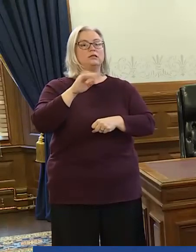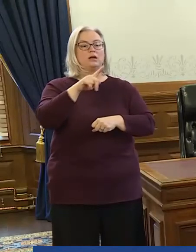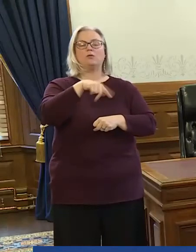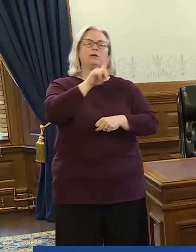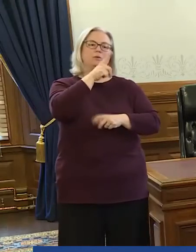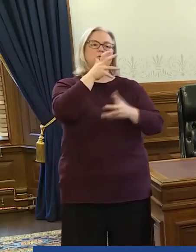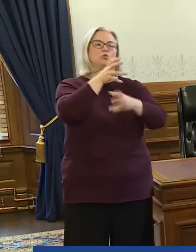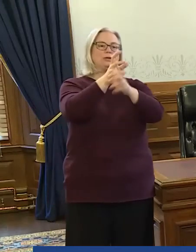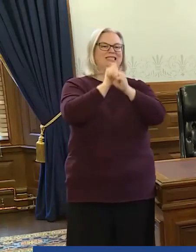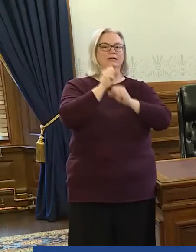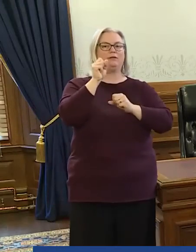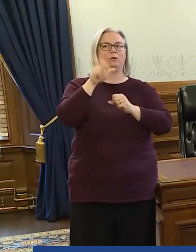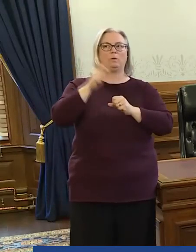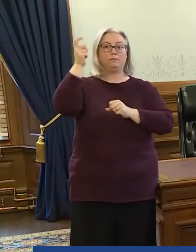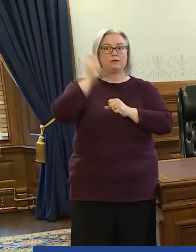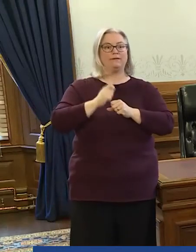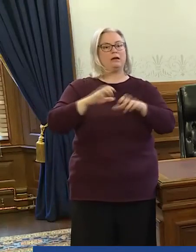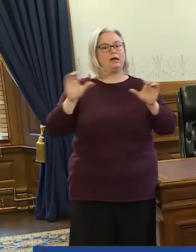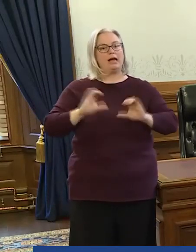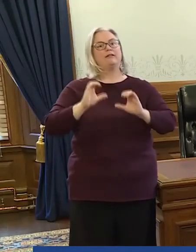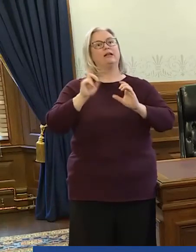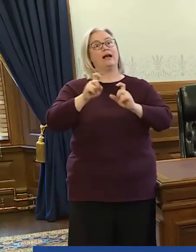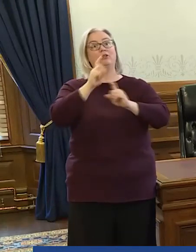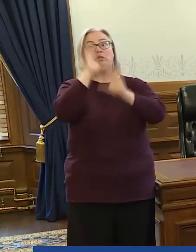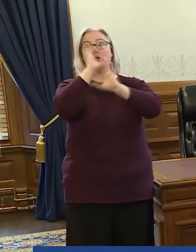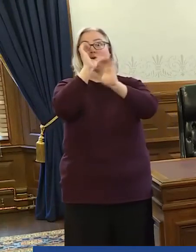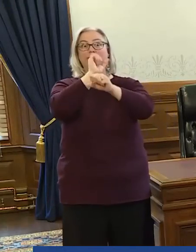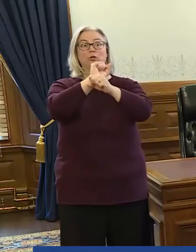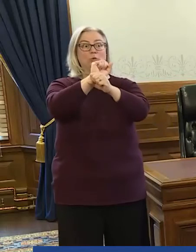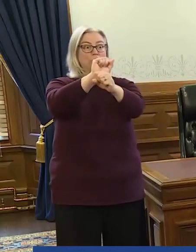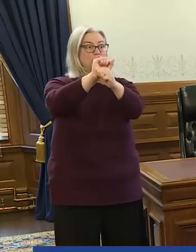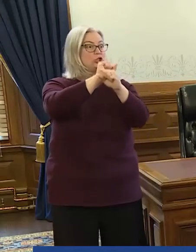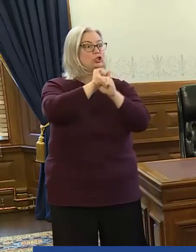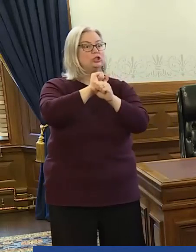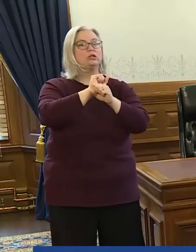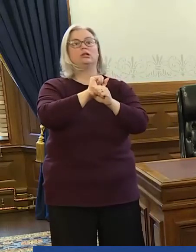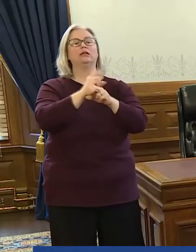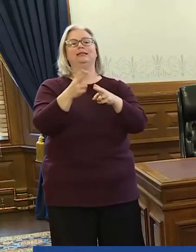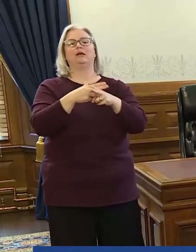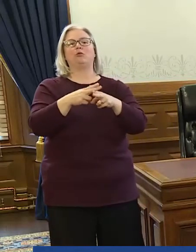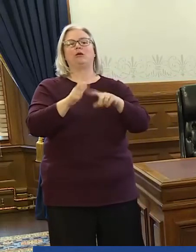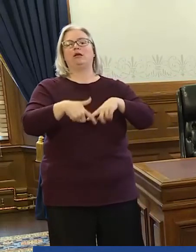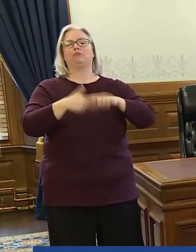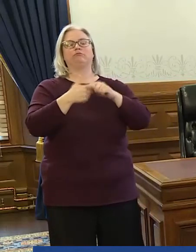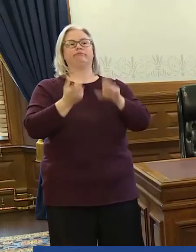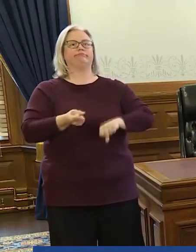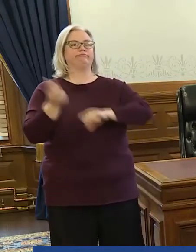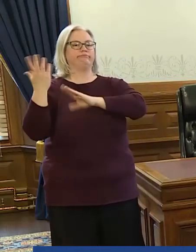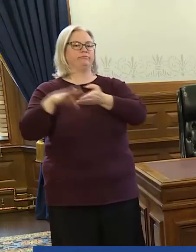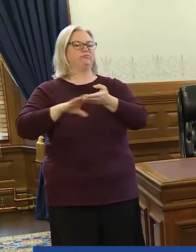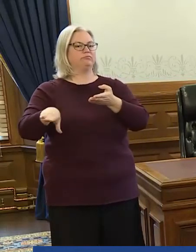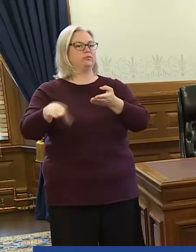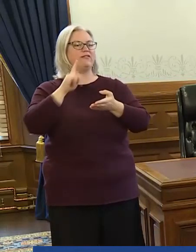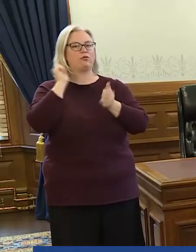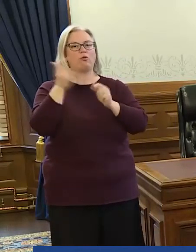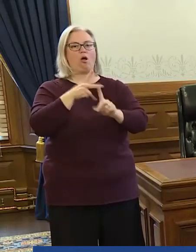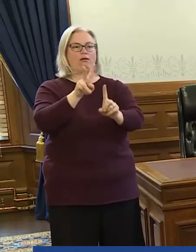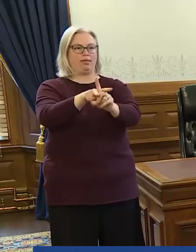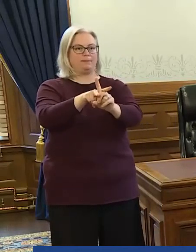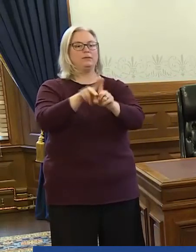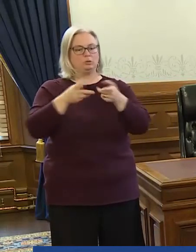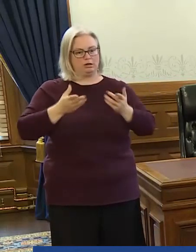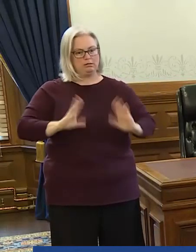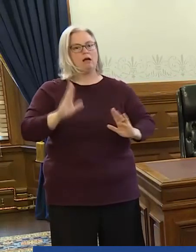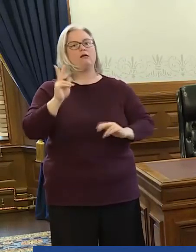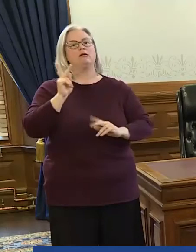receiving unemployment benefits actively seek work each week is also temporarily waived for all claimants to